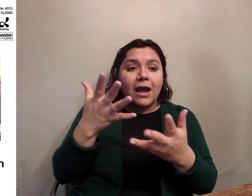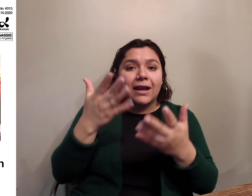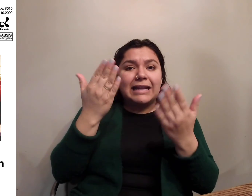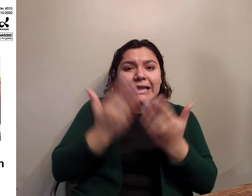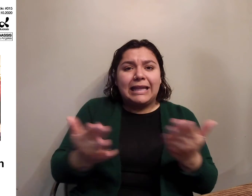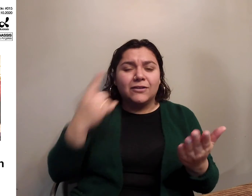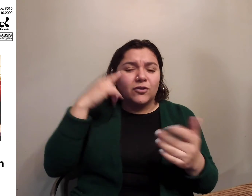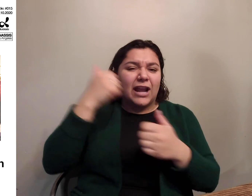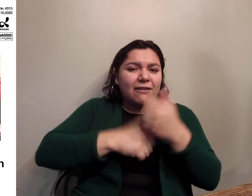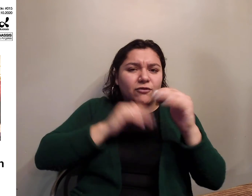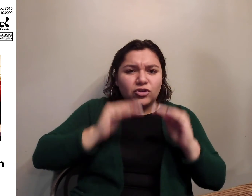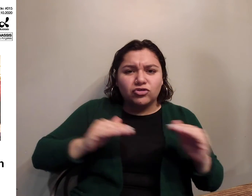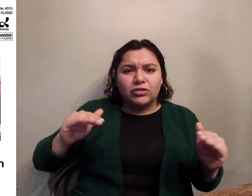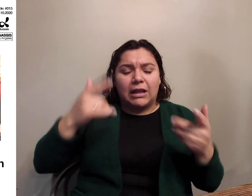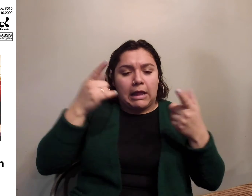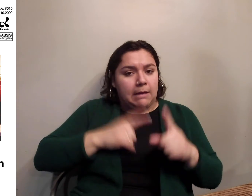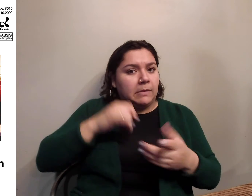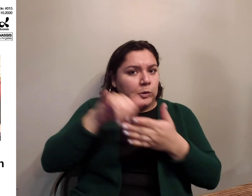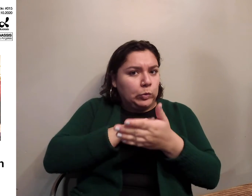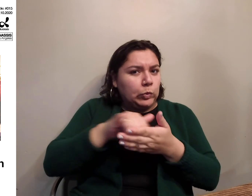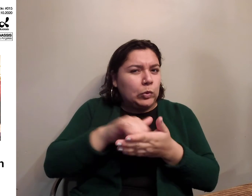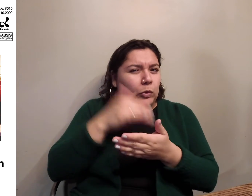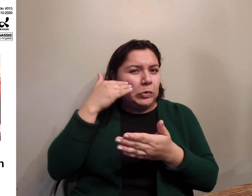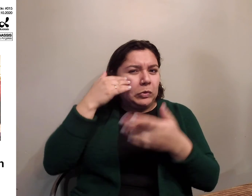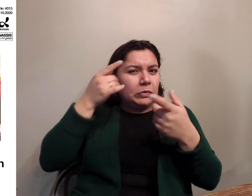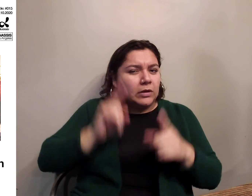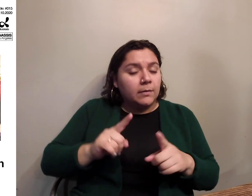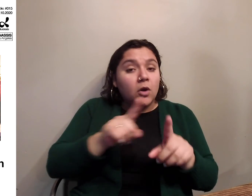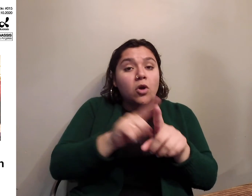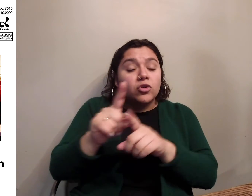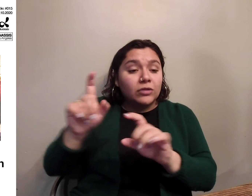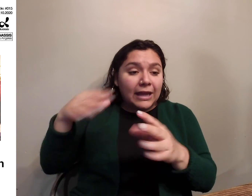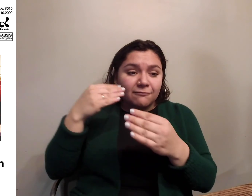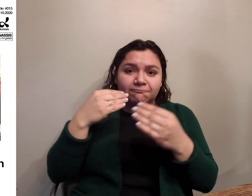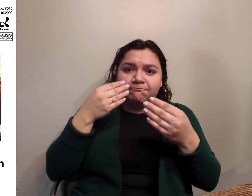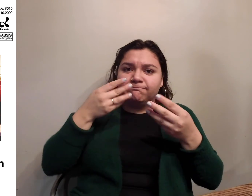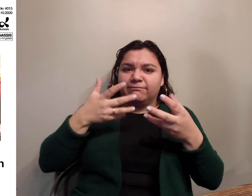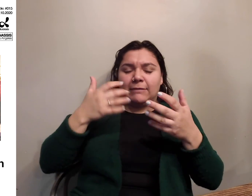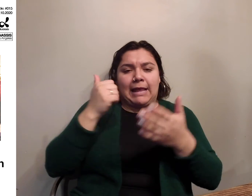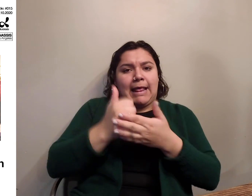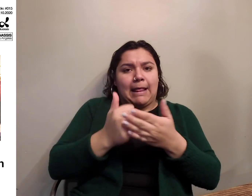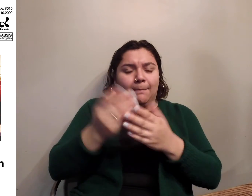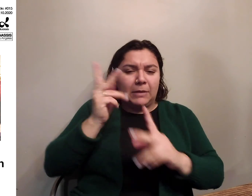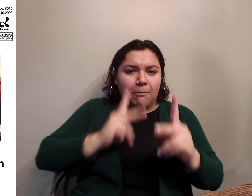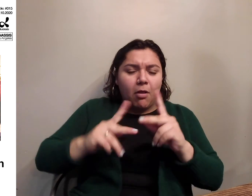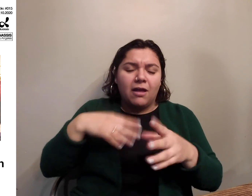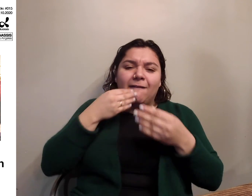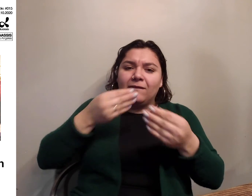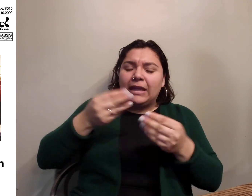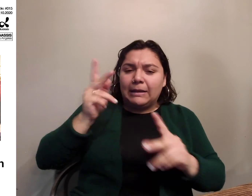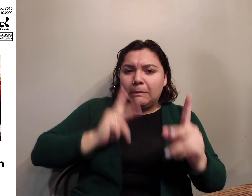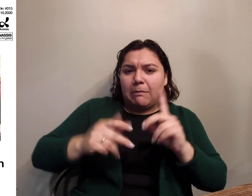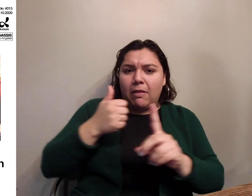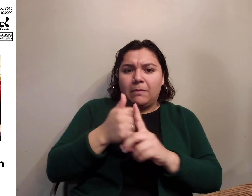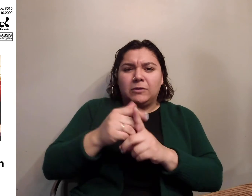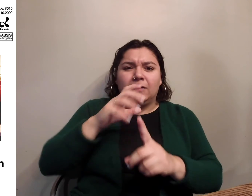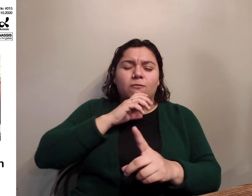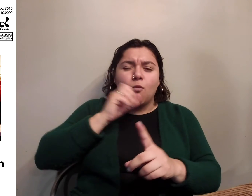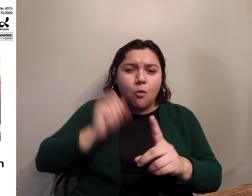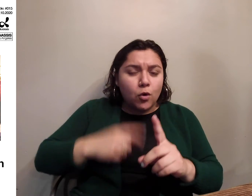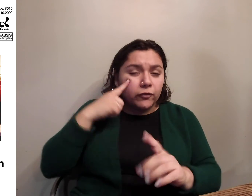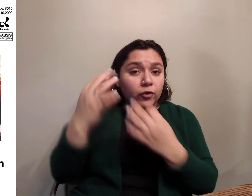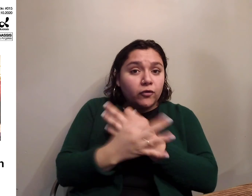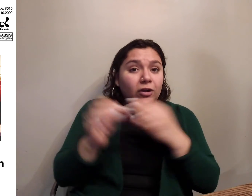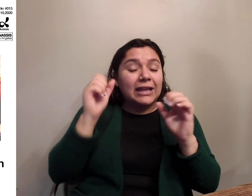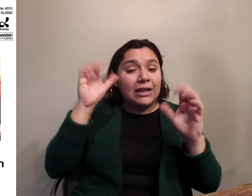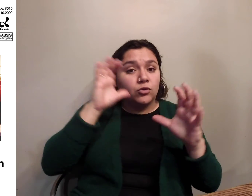what's happening in New York right now. Yes. They can feed elderly people for free. They can do all of this service